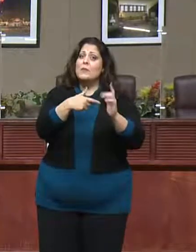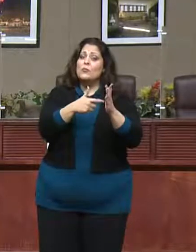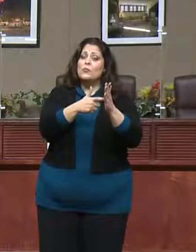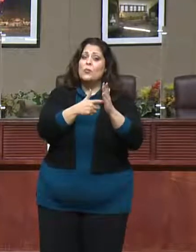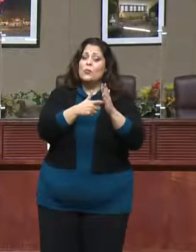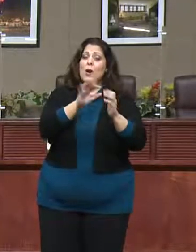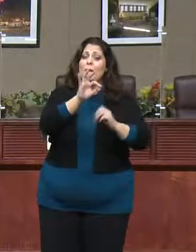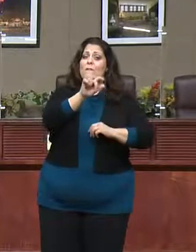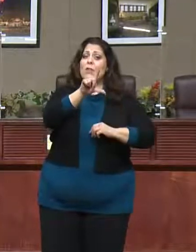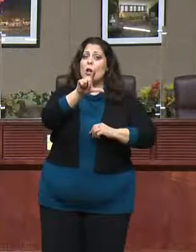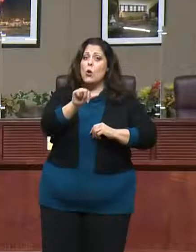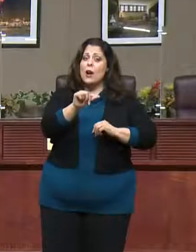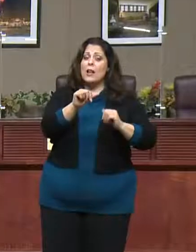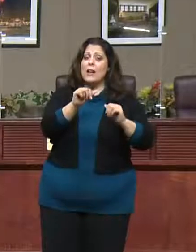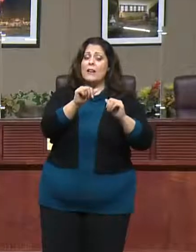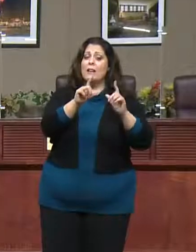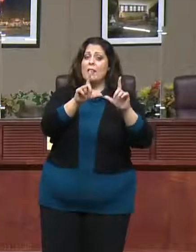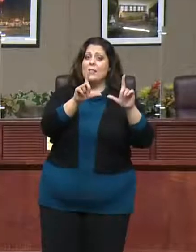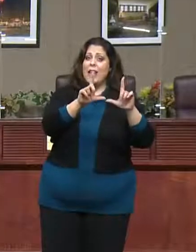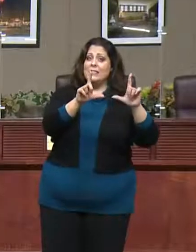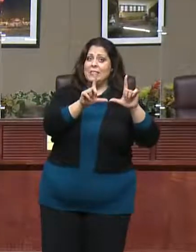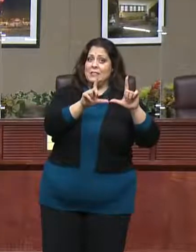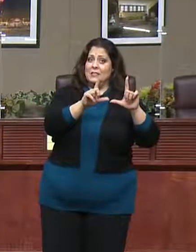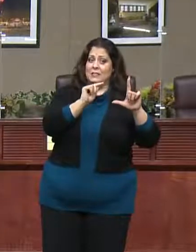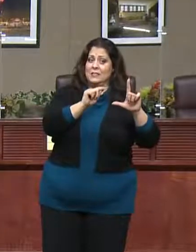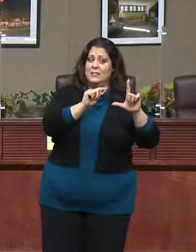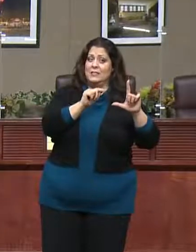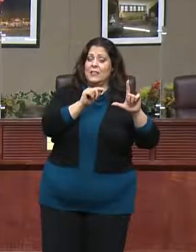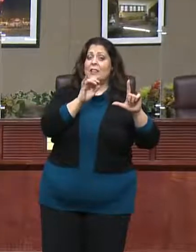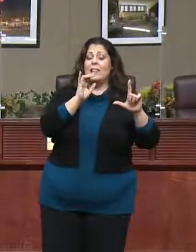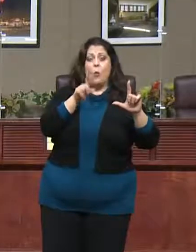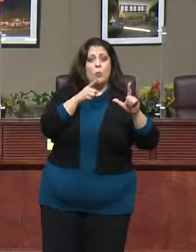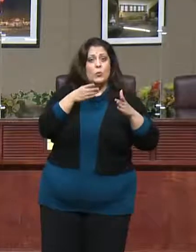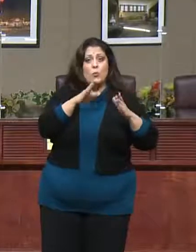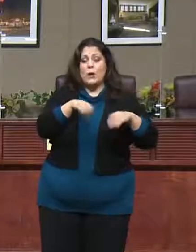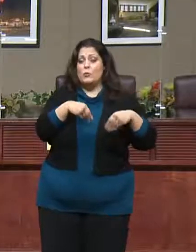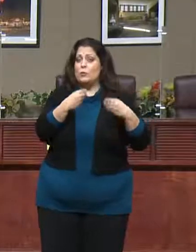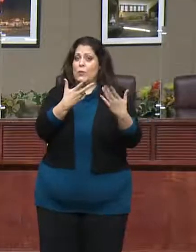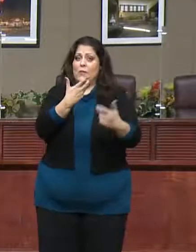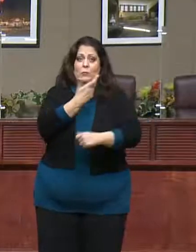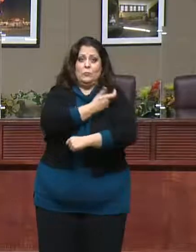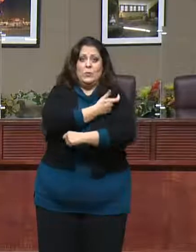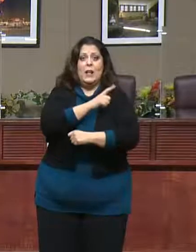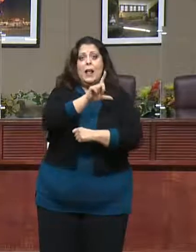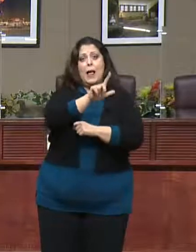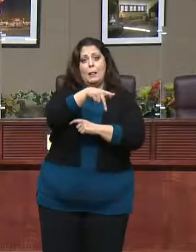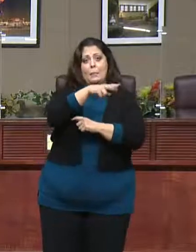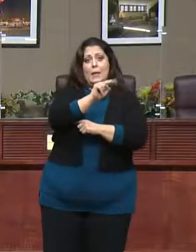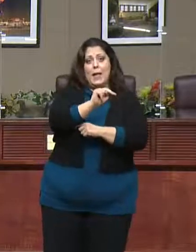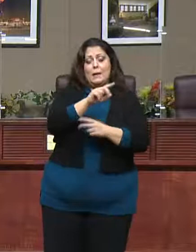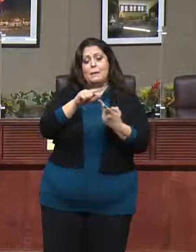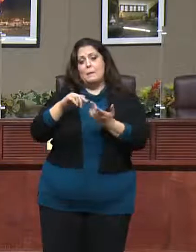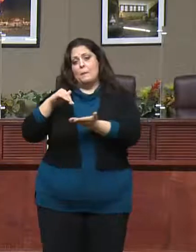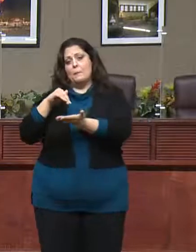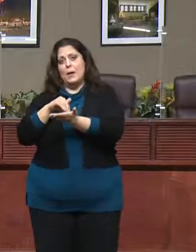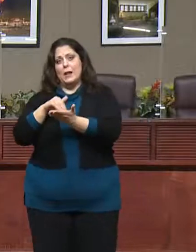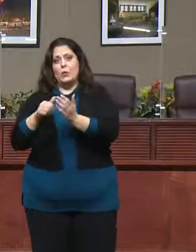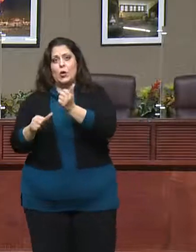state of Florida to be able to provide these vaccines, and we are looking for LPNs and medical